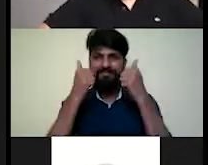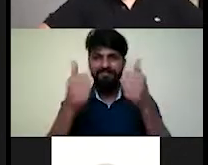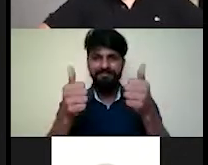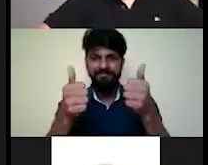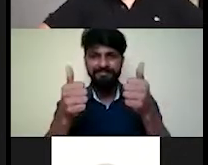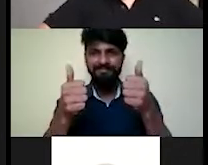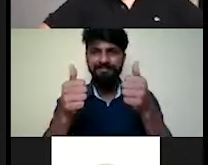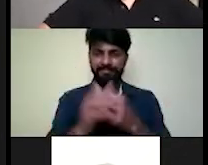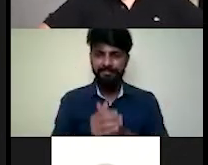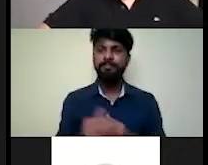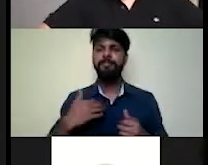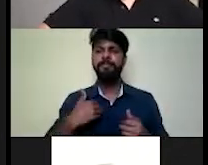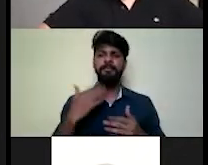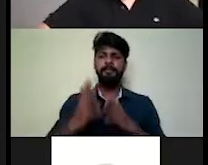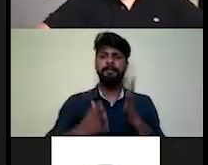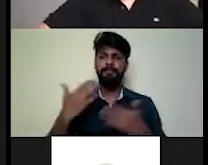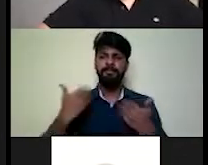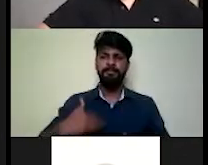Hello, everyone.